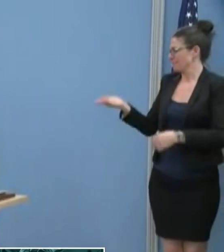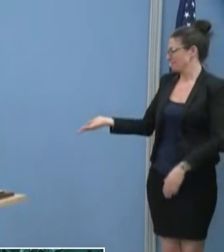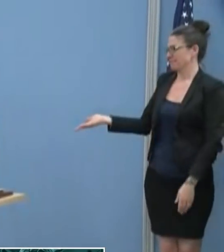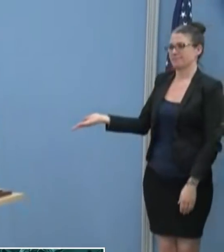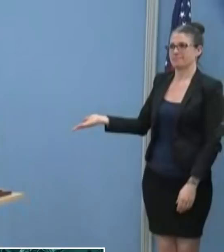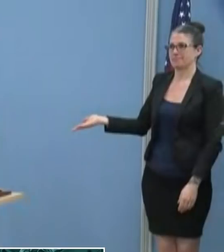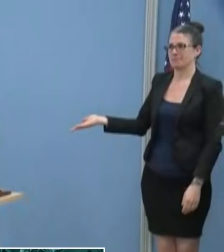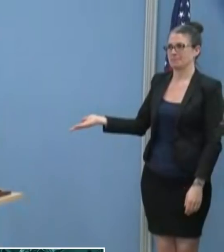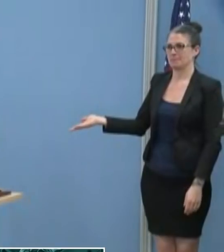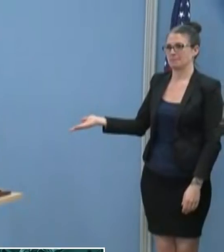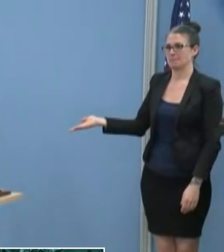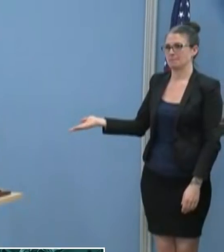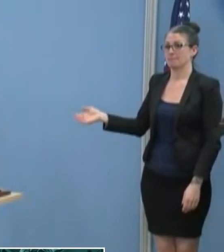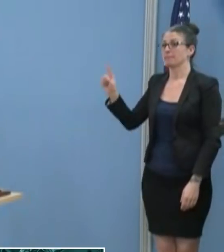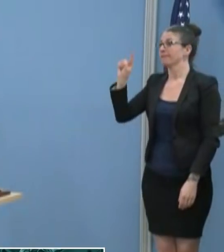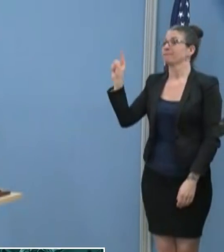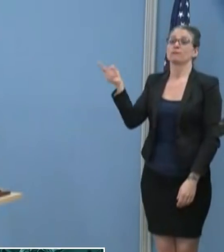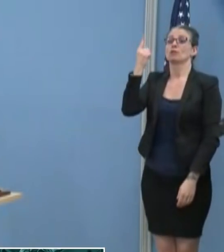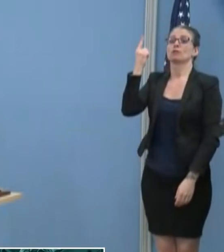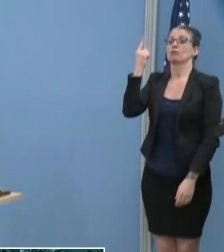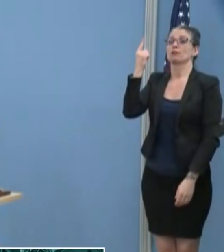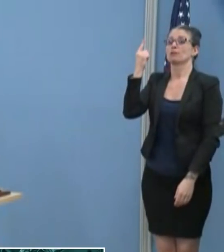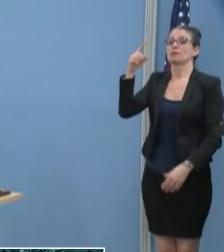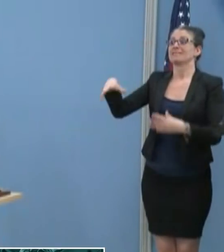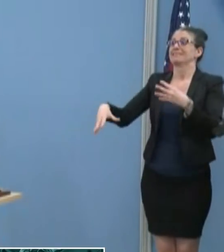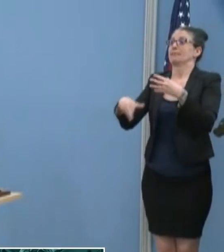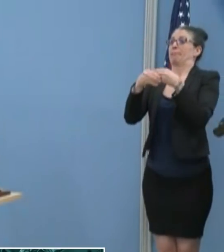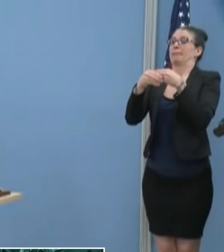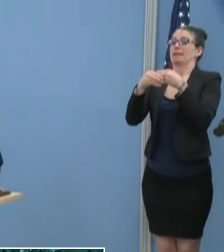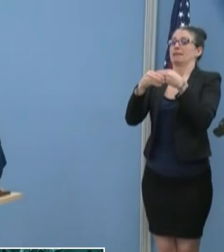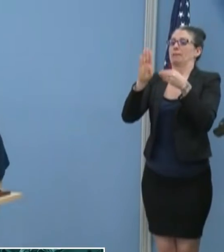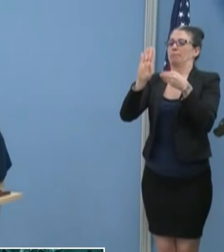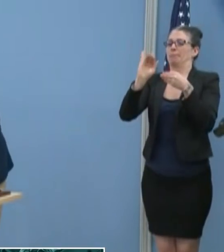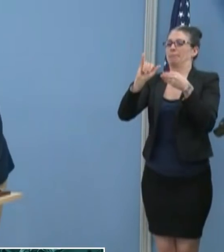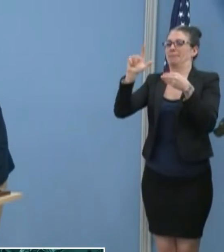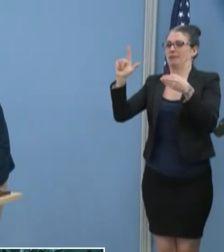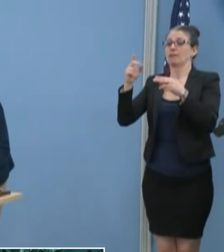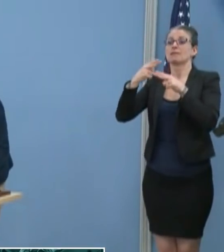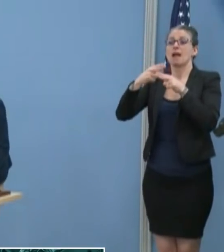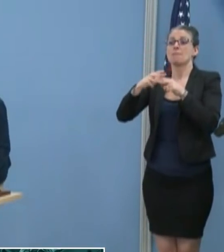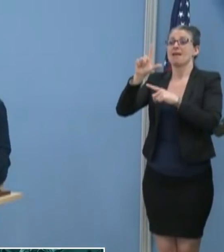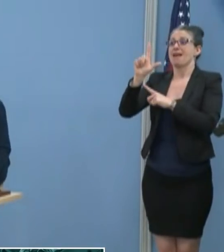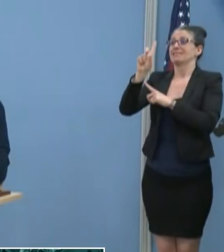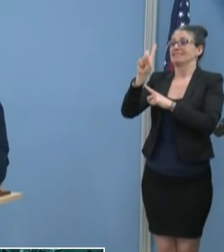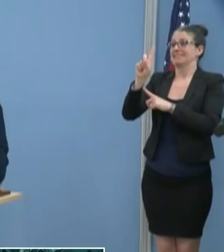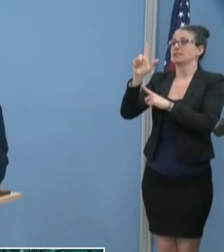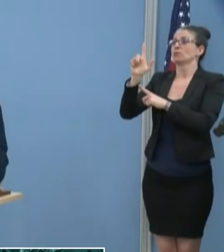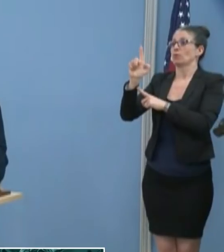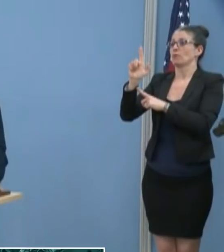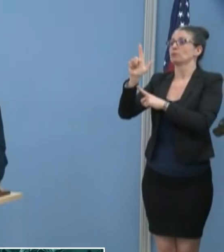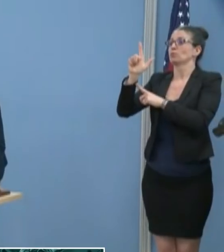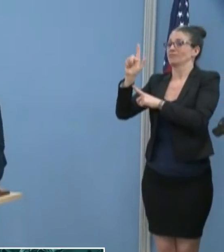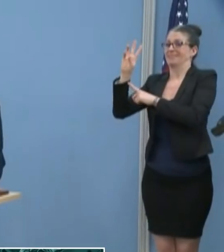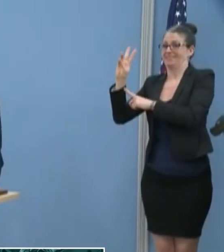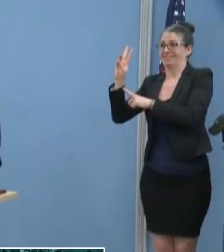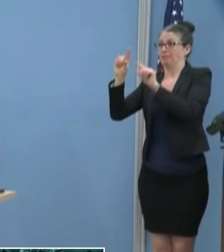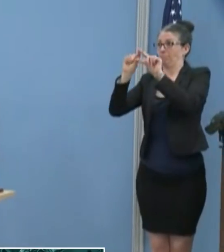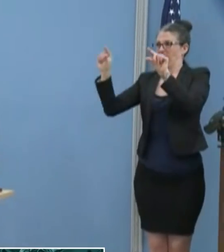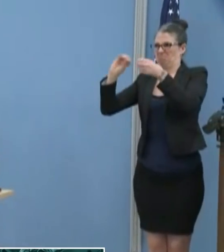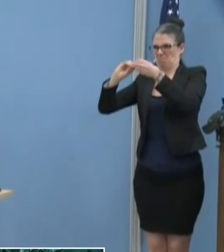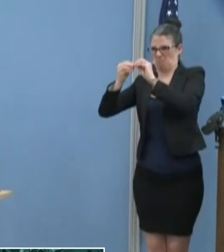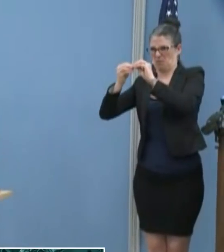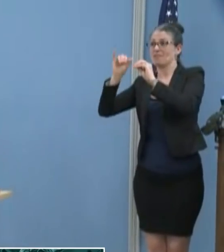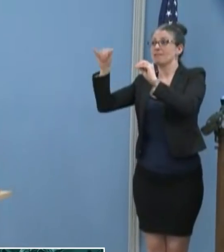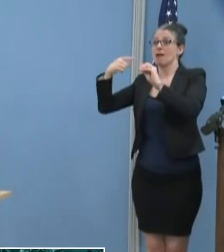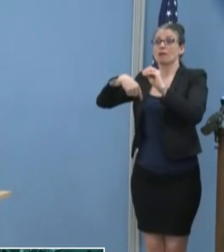The first is the supplemental budget. That will be 2126. And I see the Senate President here. His signature is on the